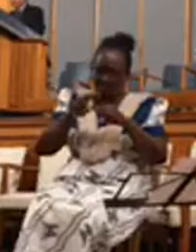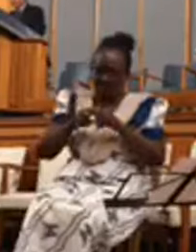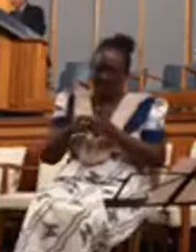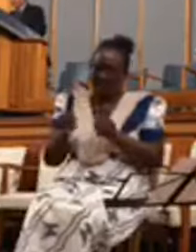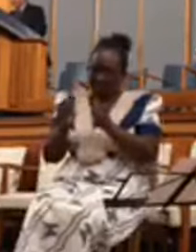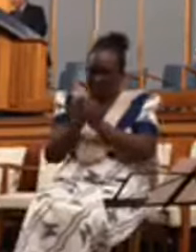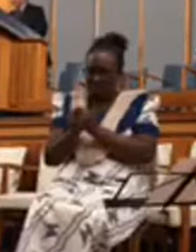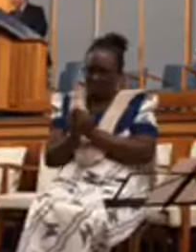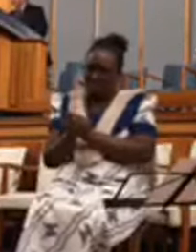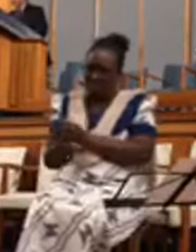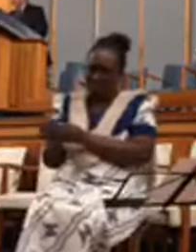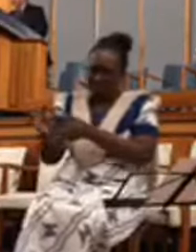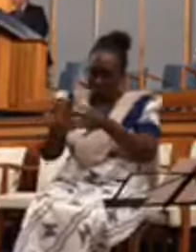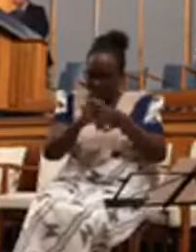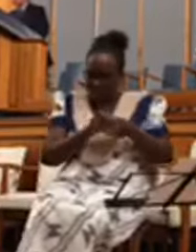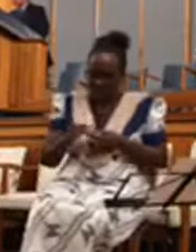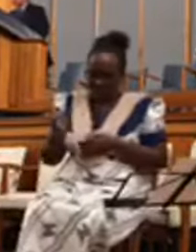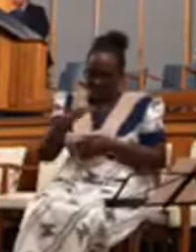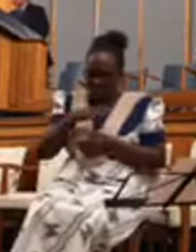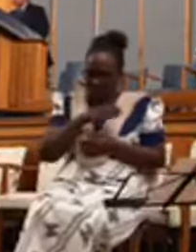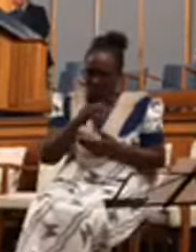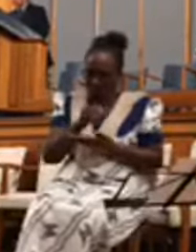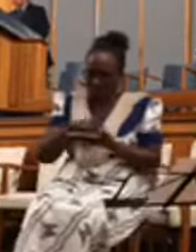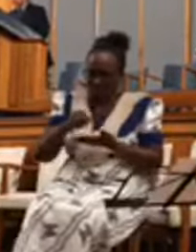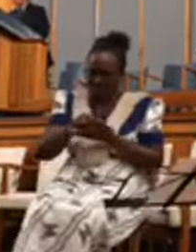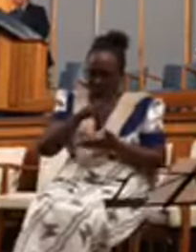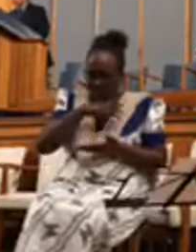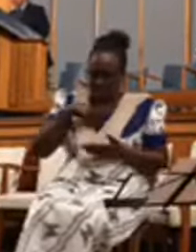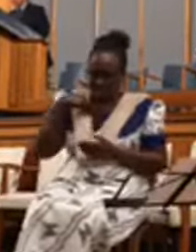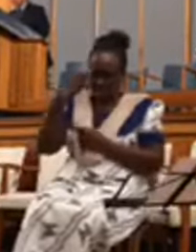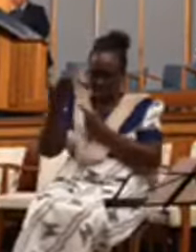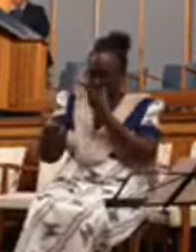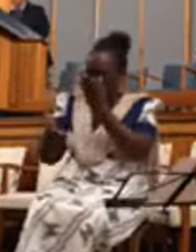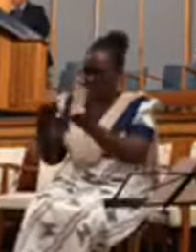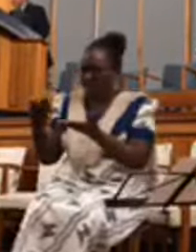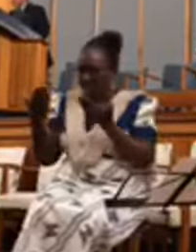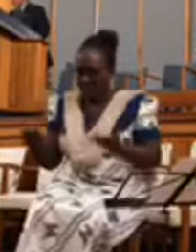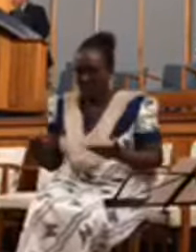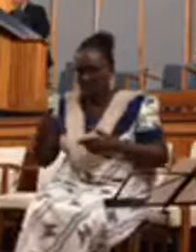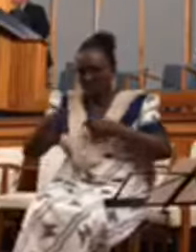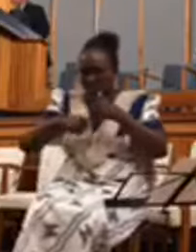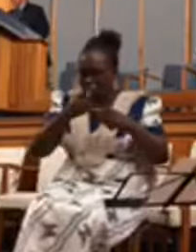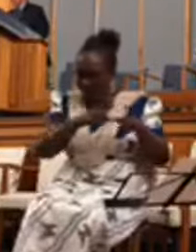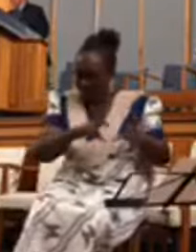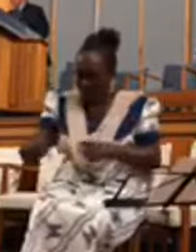Now and forevermore.